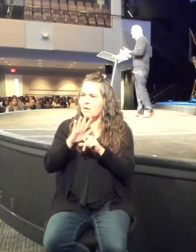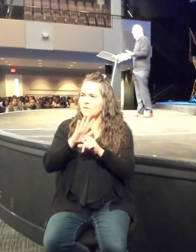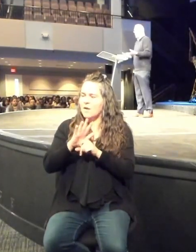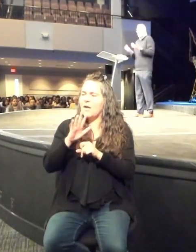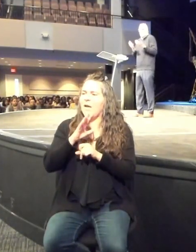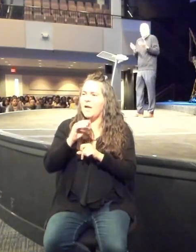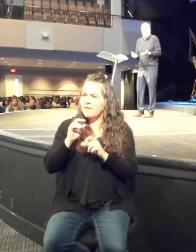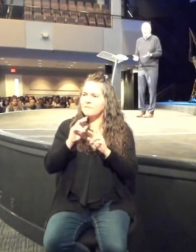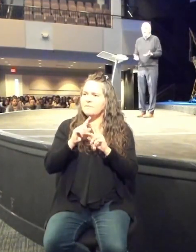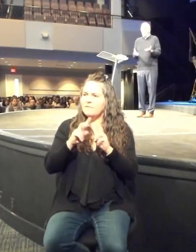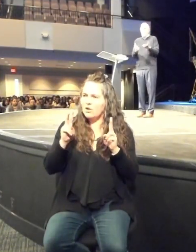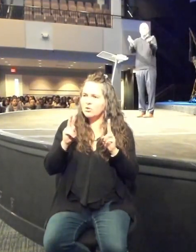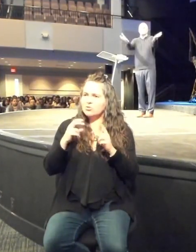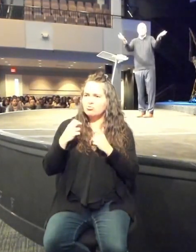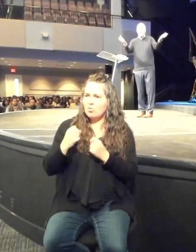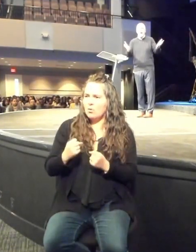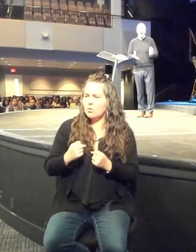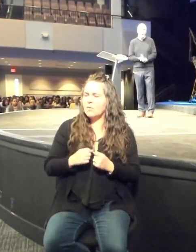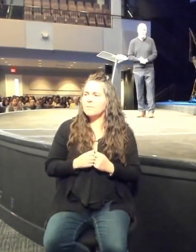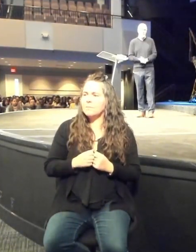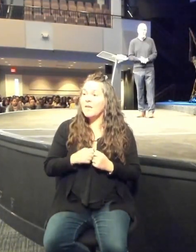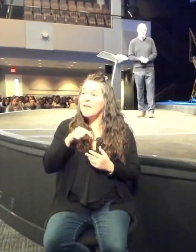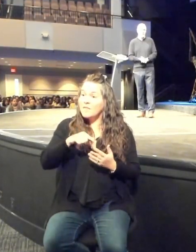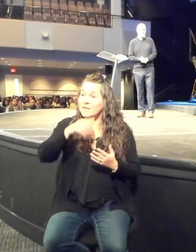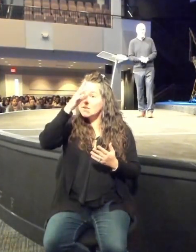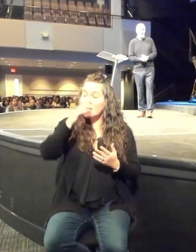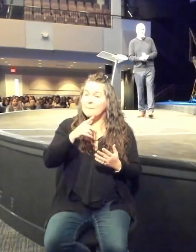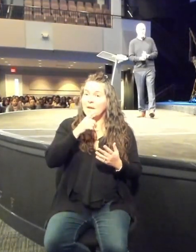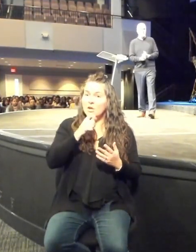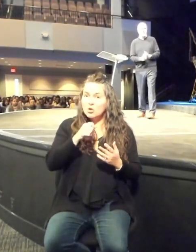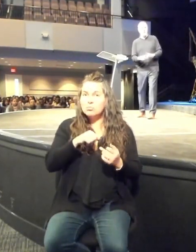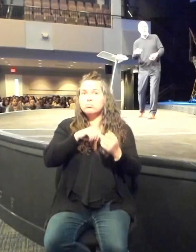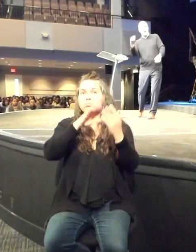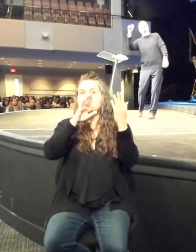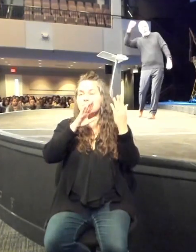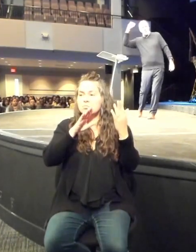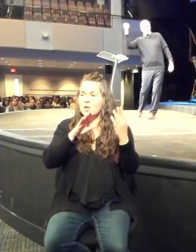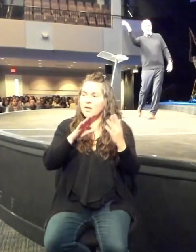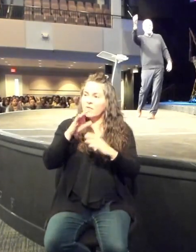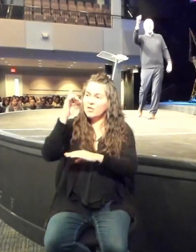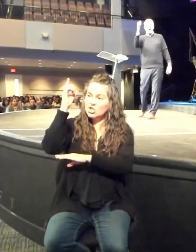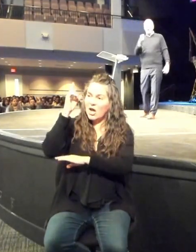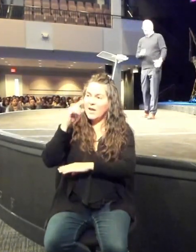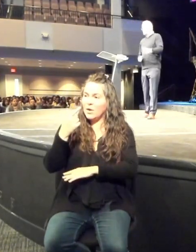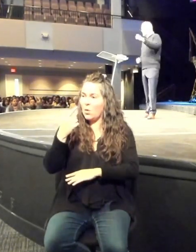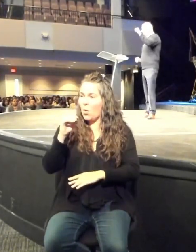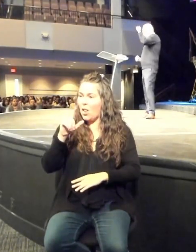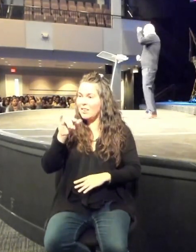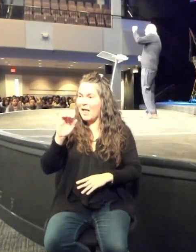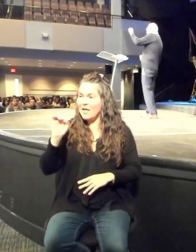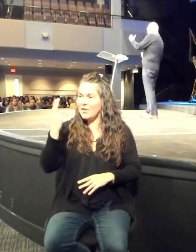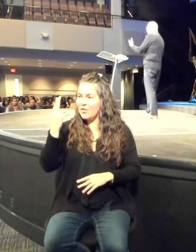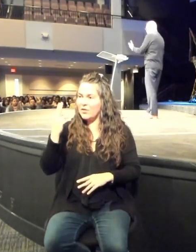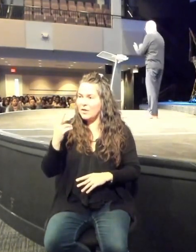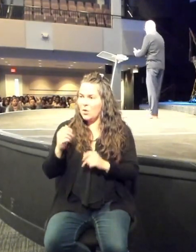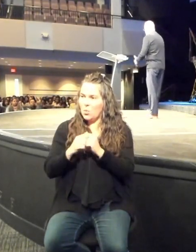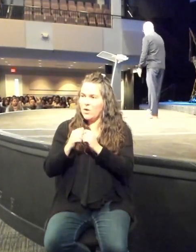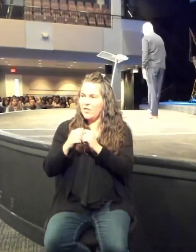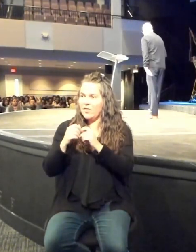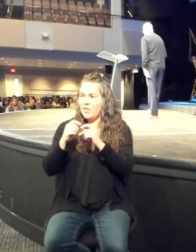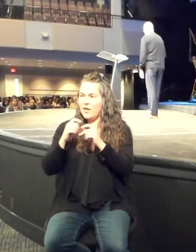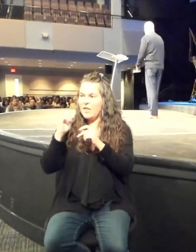very strong. This was the man that withstood Goliath. He was the man that stood and had the slingshot and sent the stone that